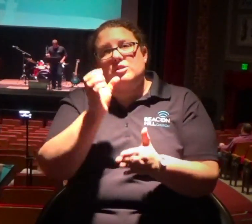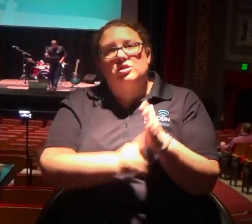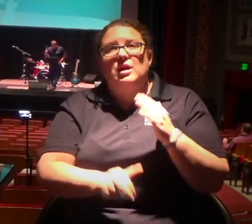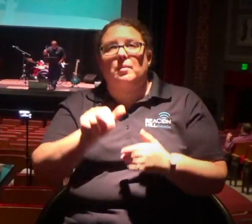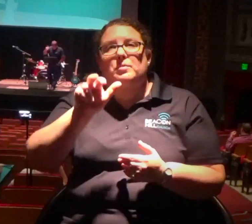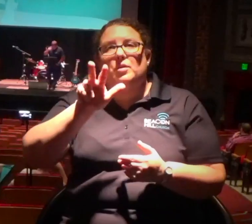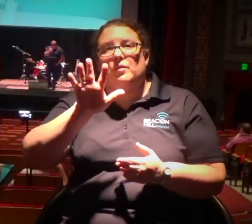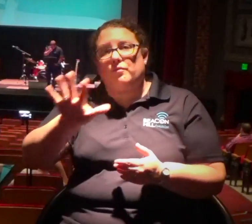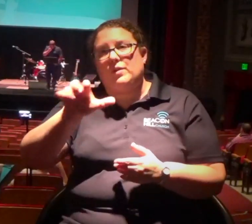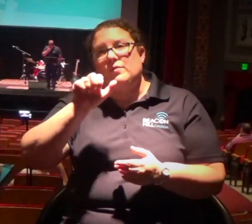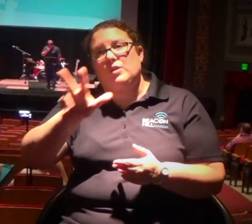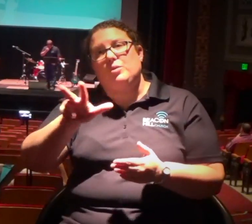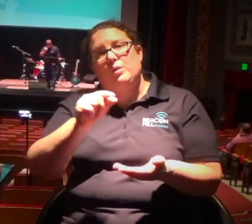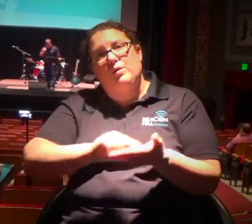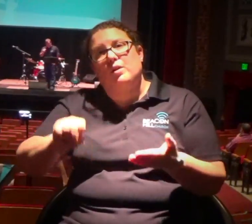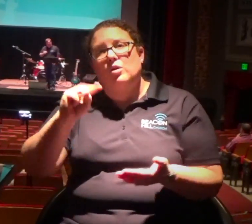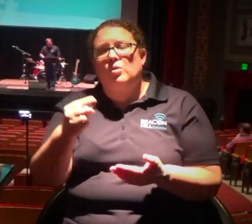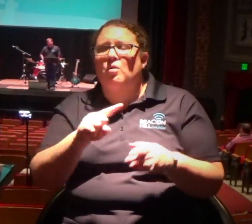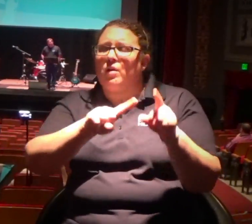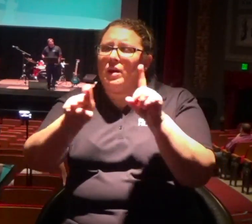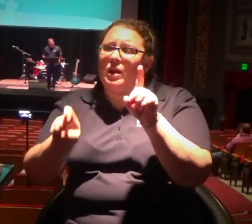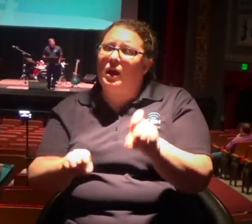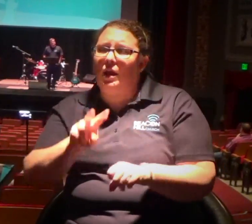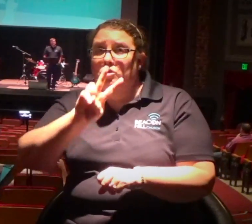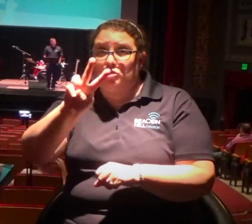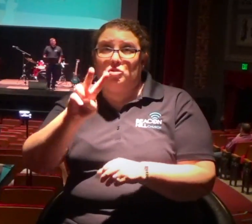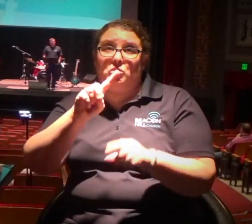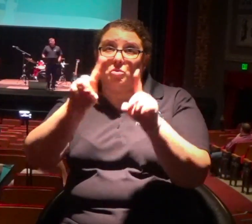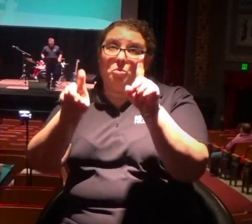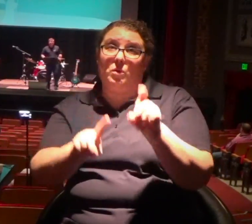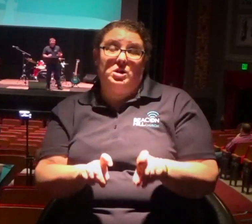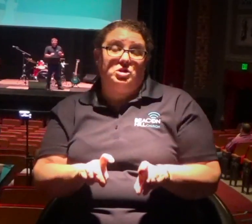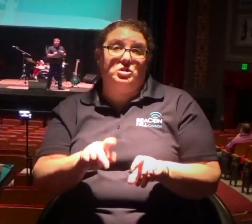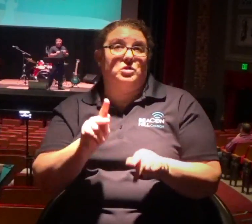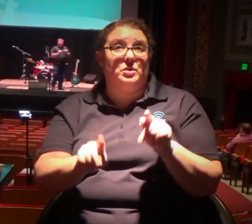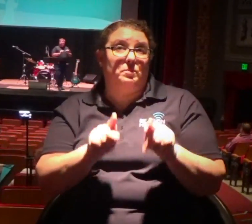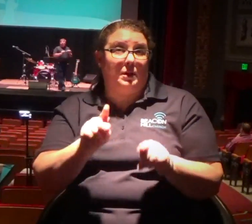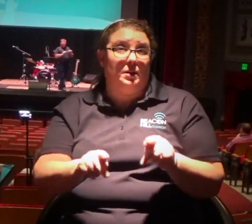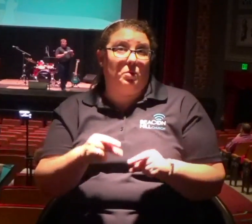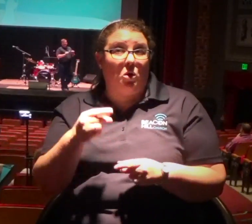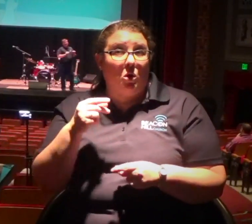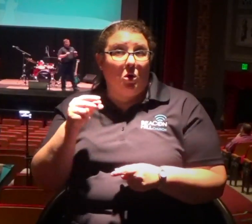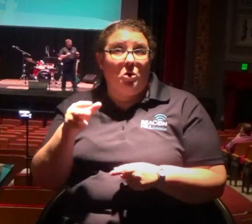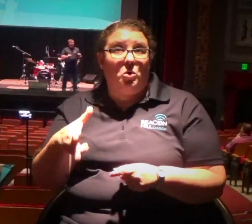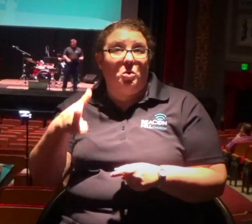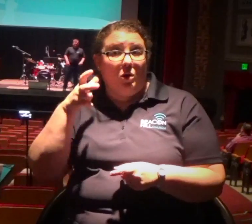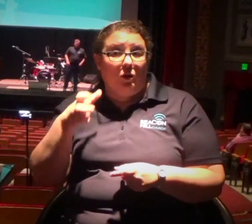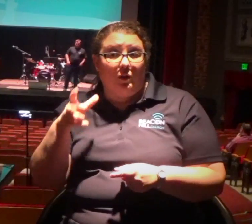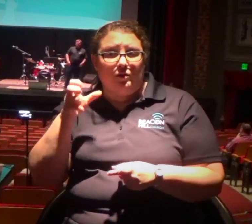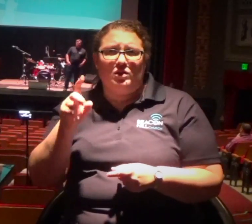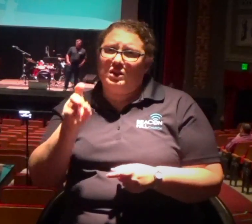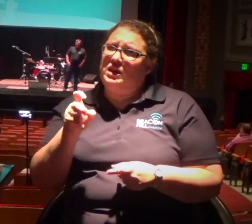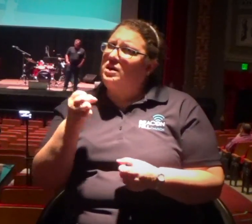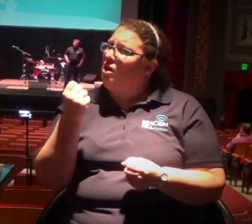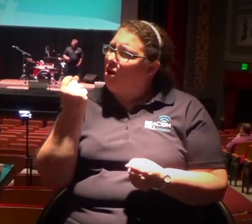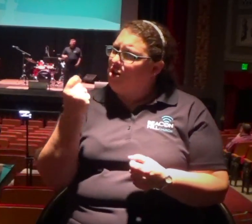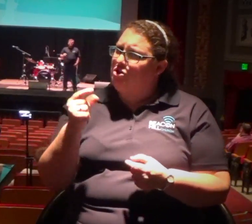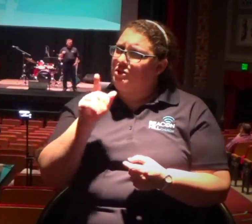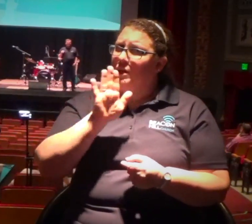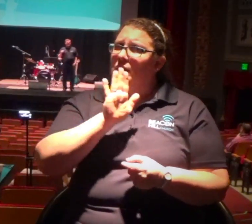asks two questions to the people that are listening. Matter of fact, you got to understand his audience. His audience in